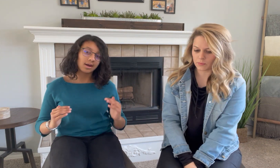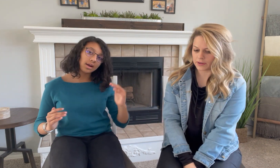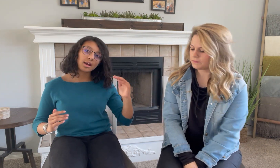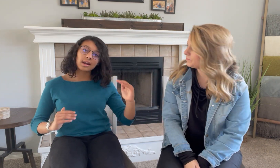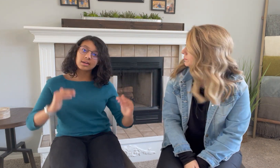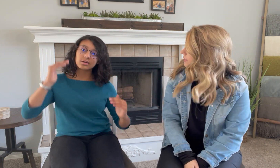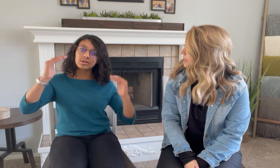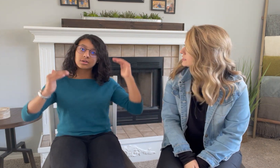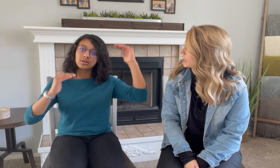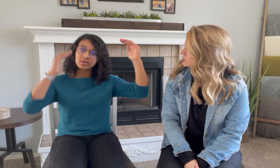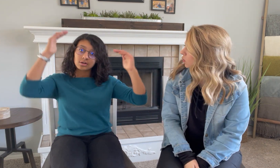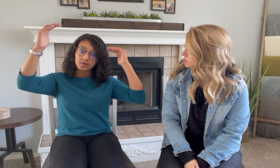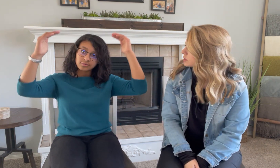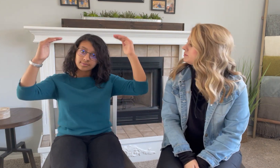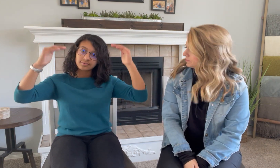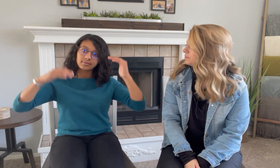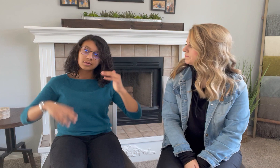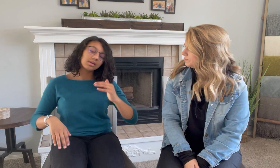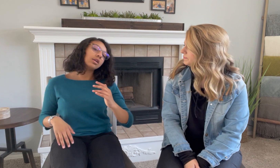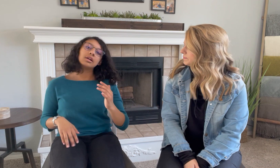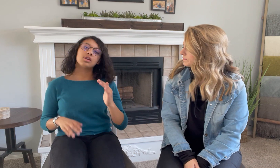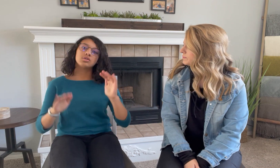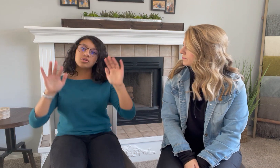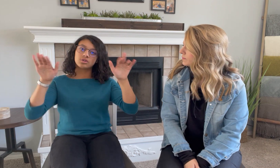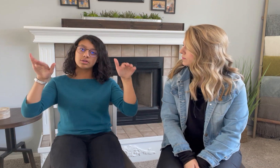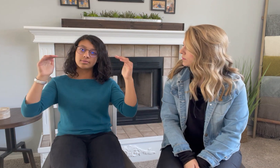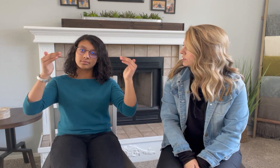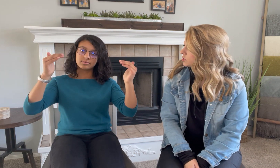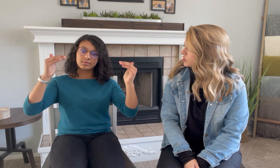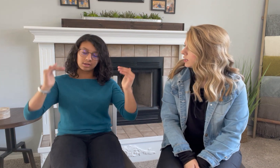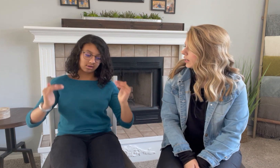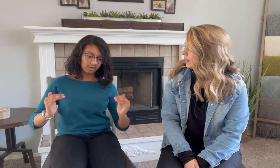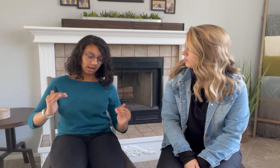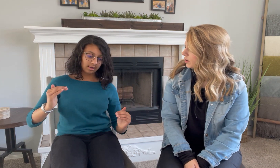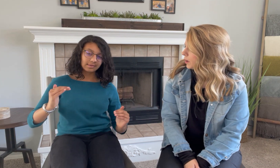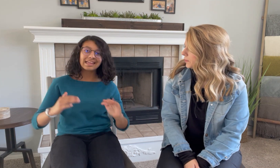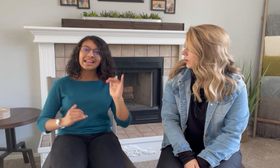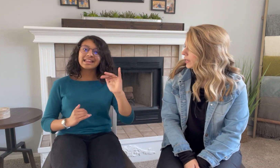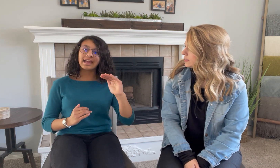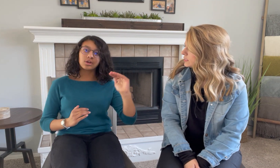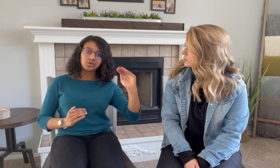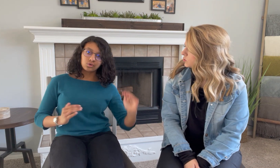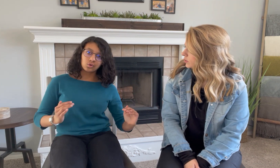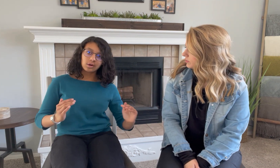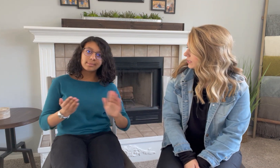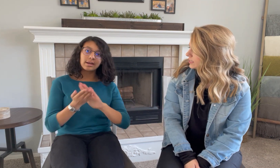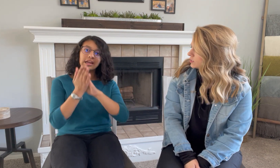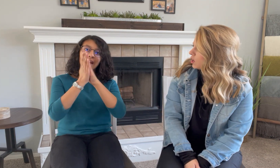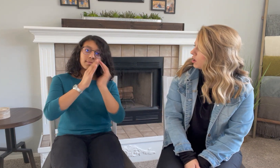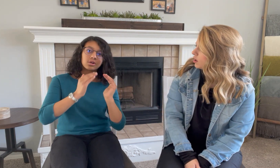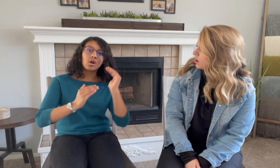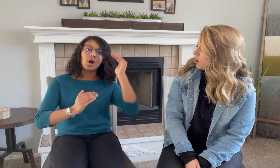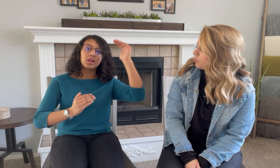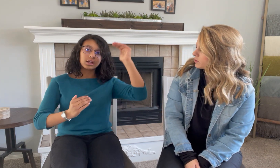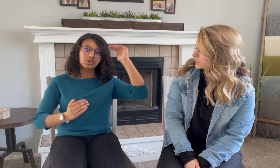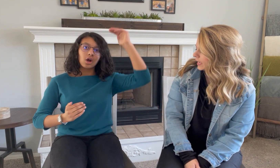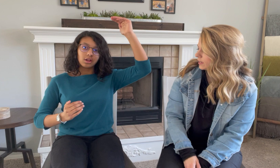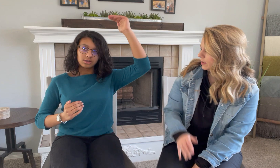one is adult. So you're just gonna kind of cup your hands sort of like this, almost like if